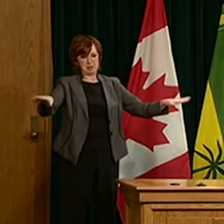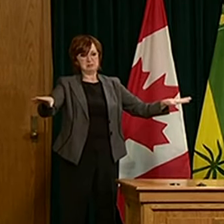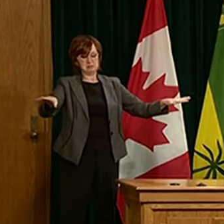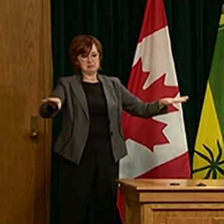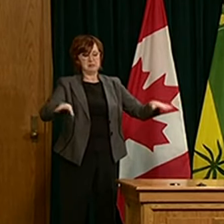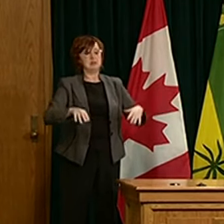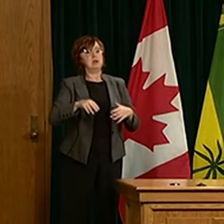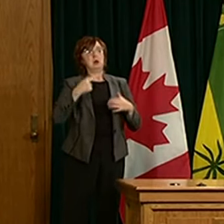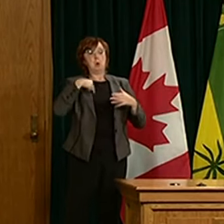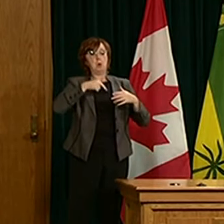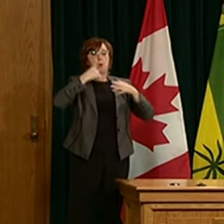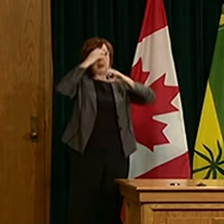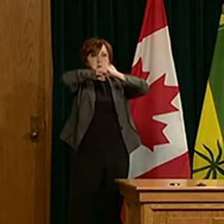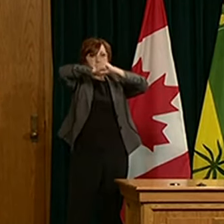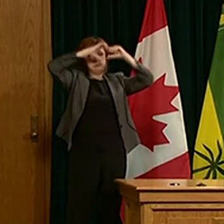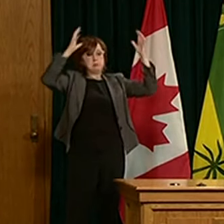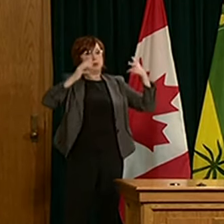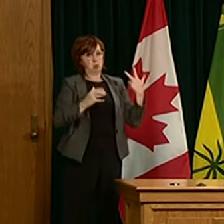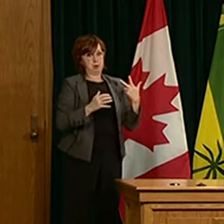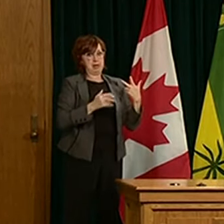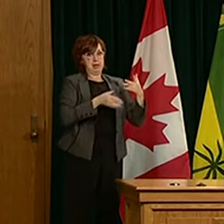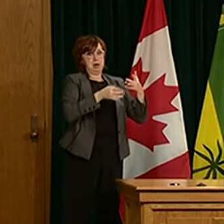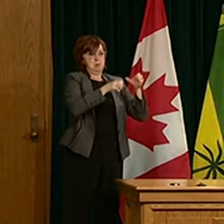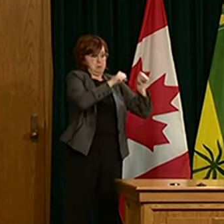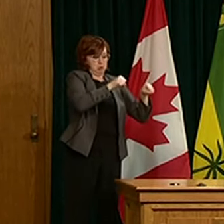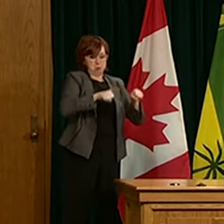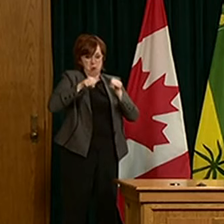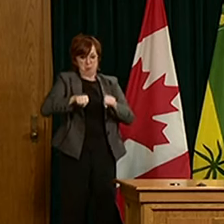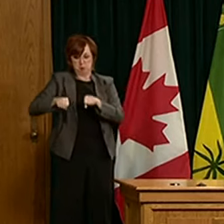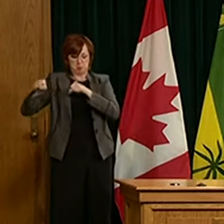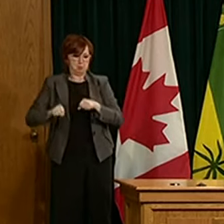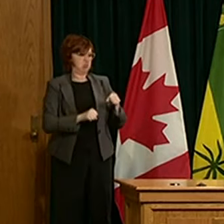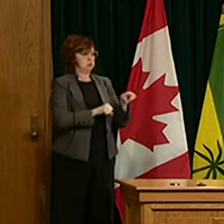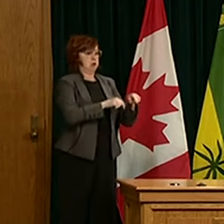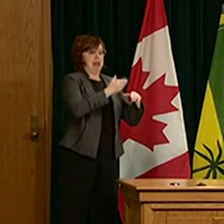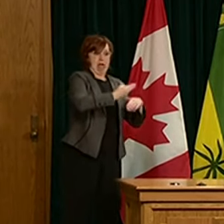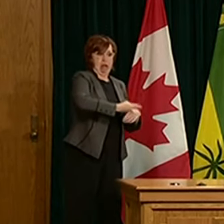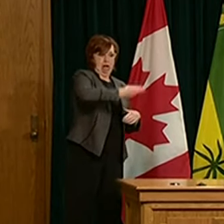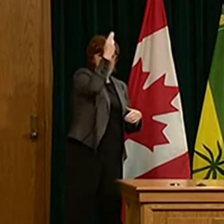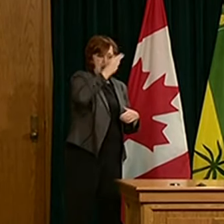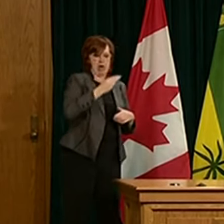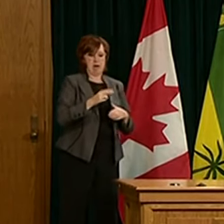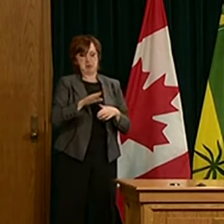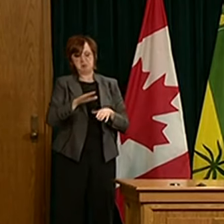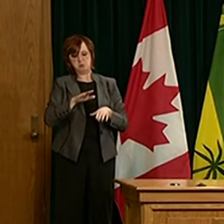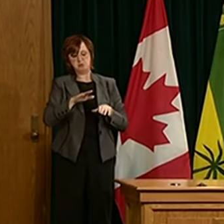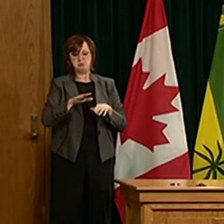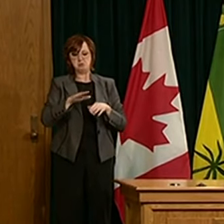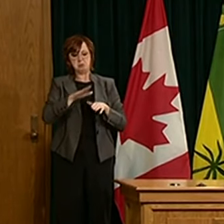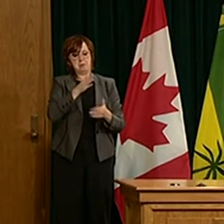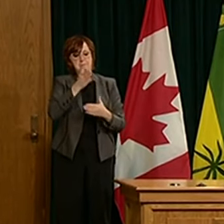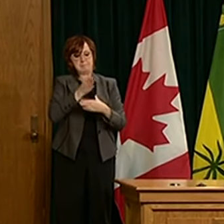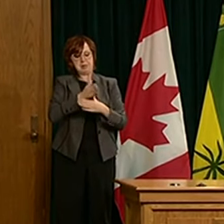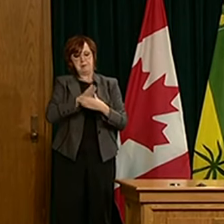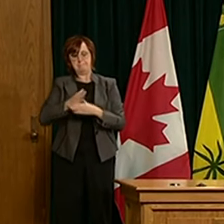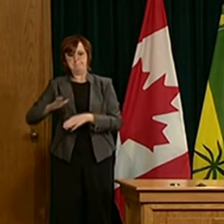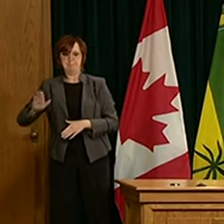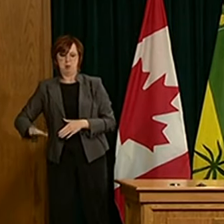we chose to look at a low, medium, and high range of possible scenarios